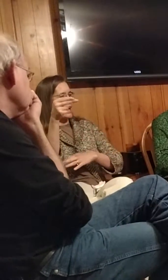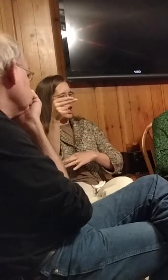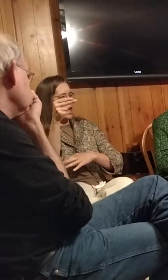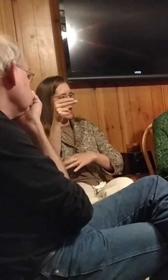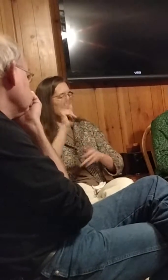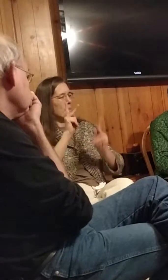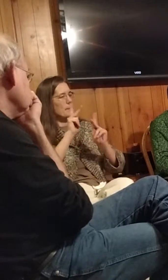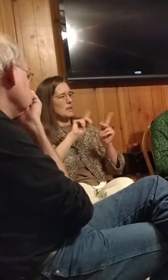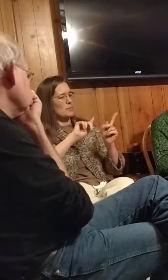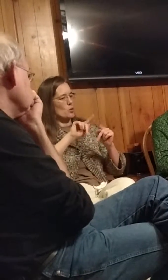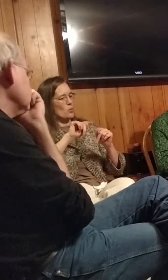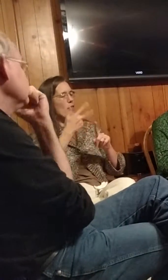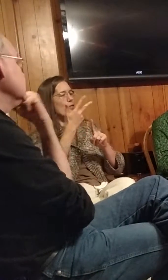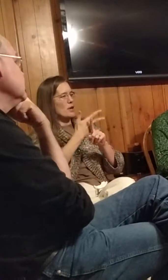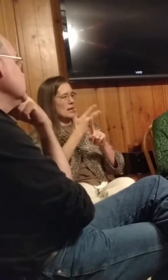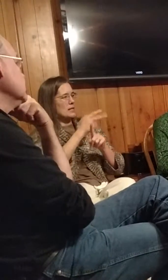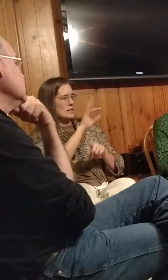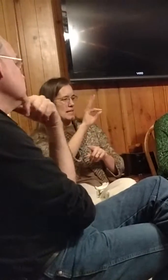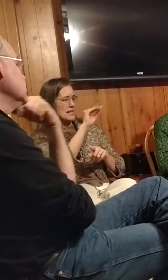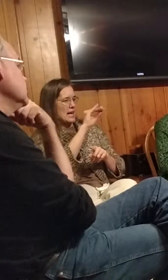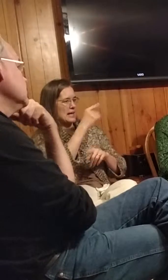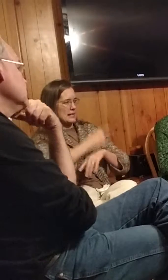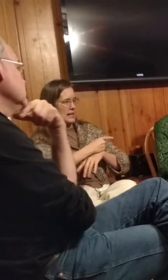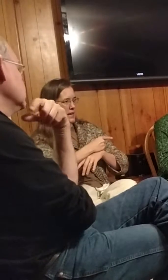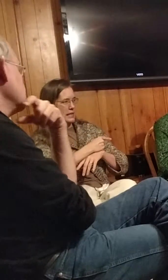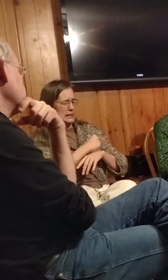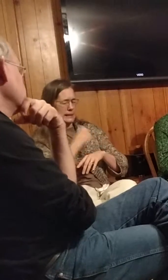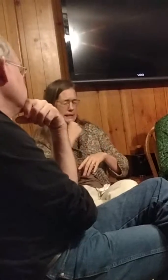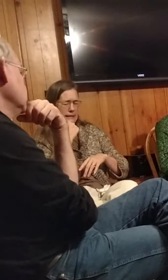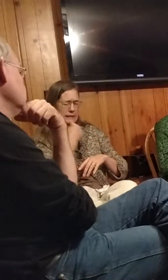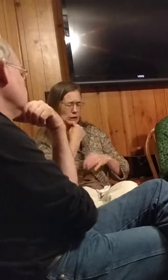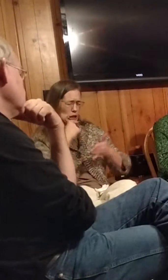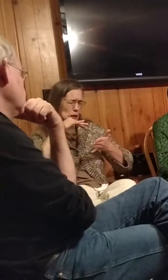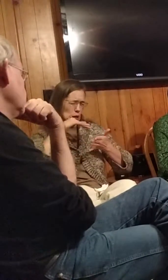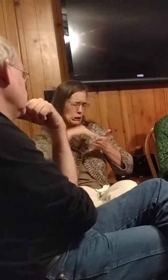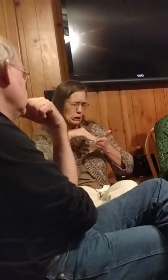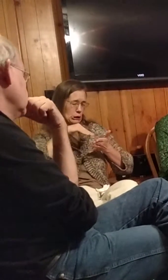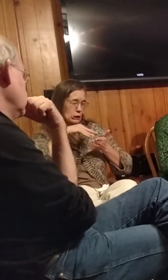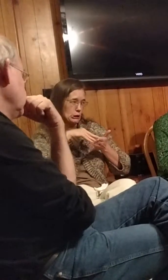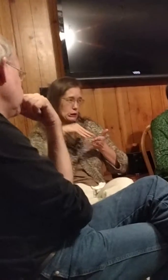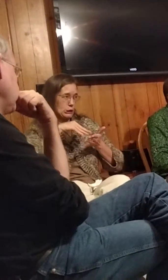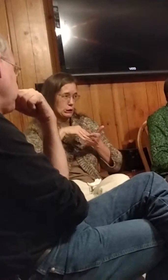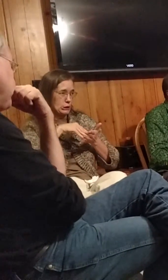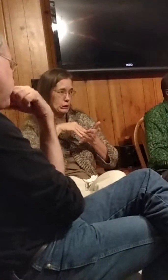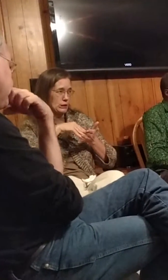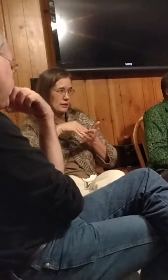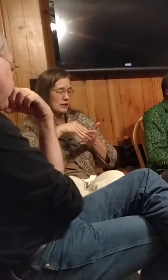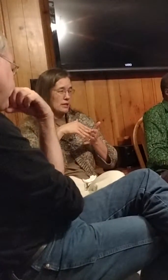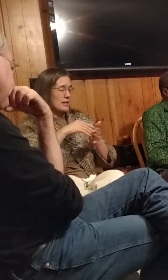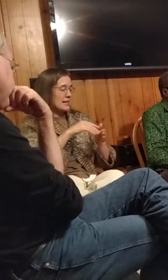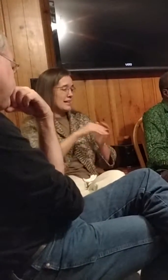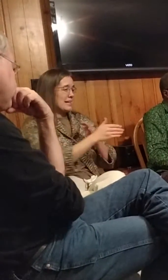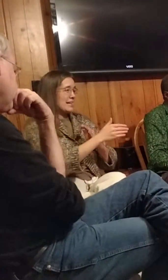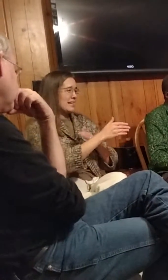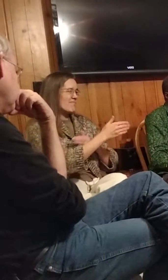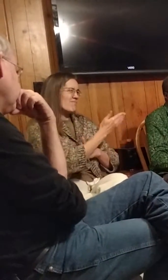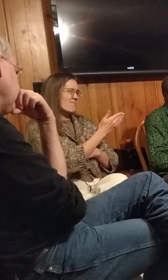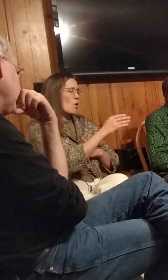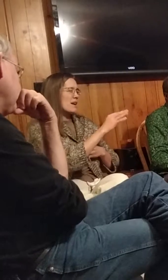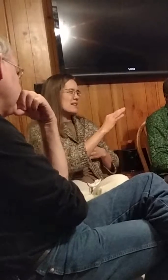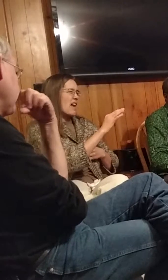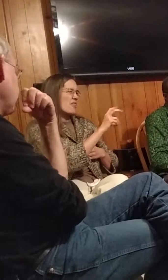time. It's 3 months, 90 days, intensive. And when you come there, from morning 10 o'clock, 9:30, you have